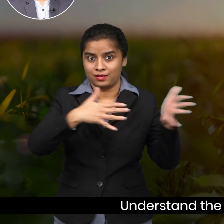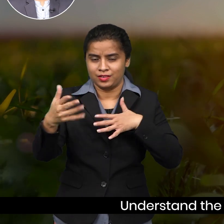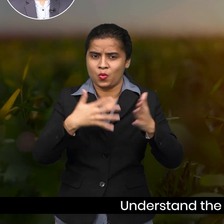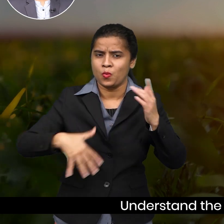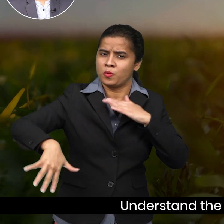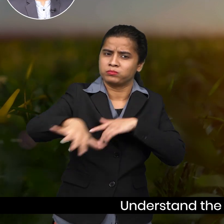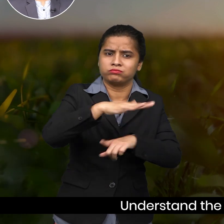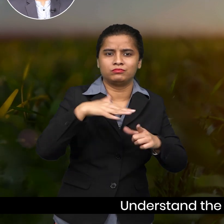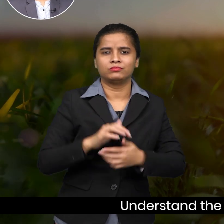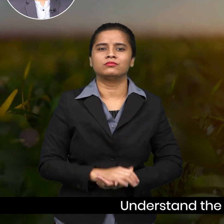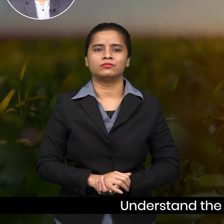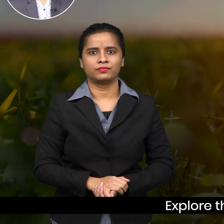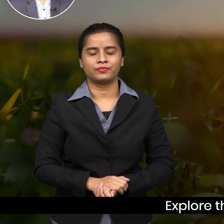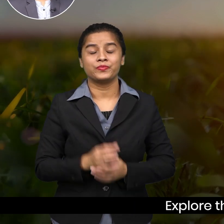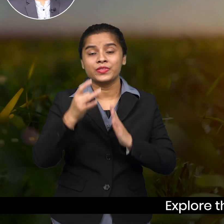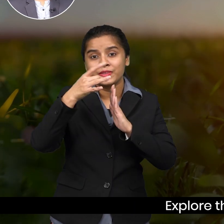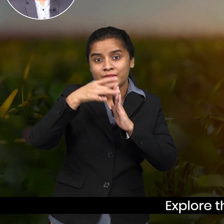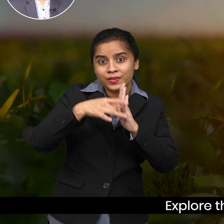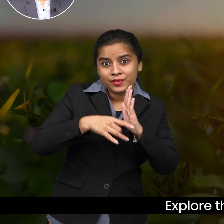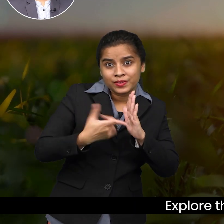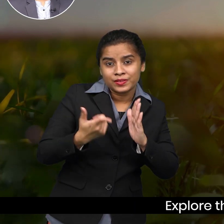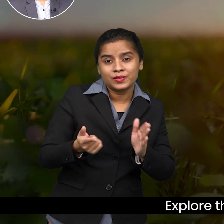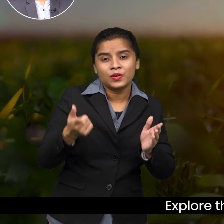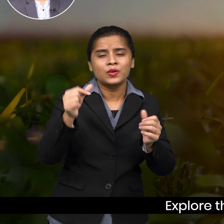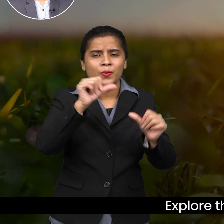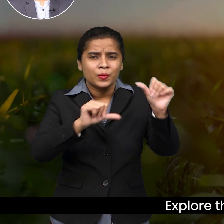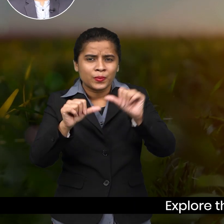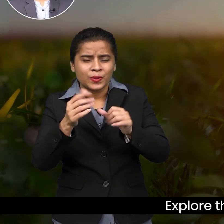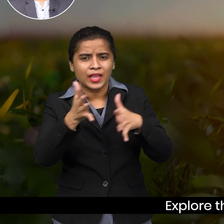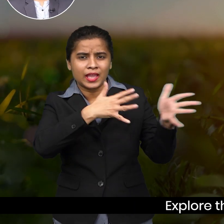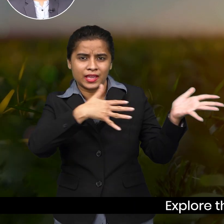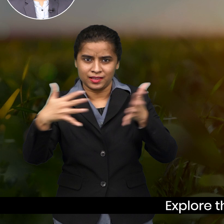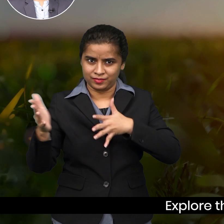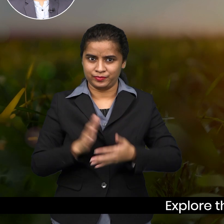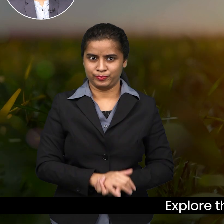air everywhere. Explore the composition of air.